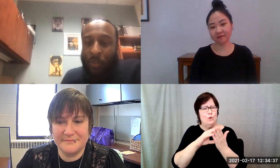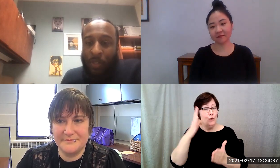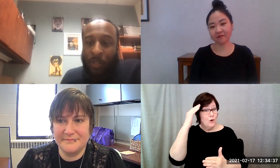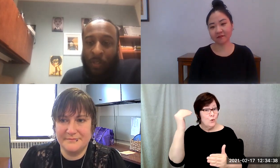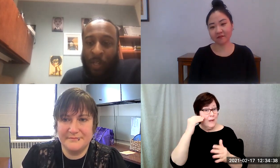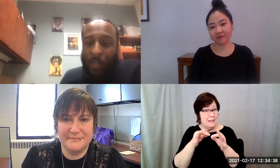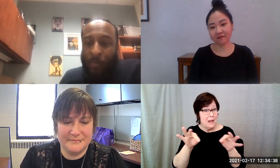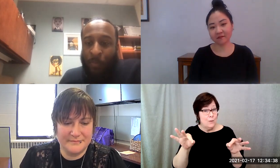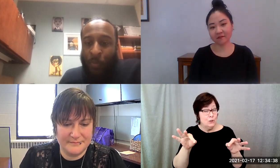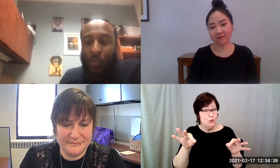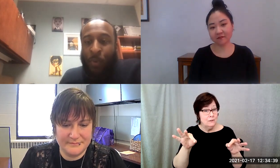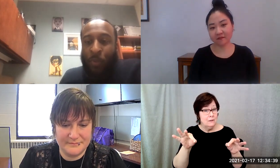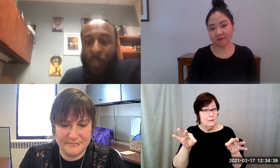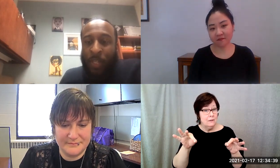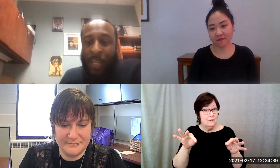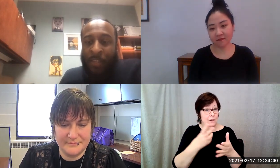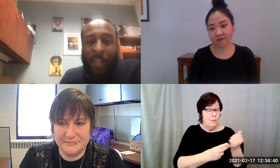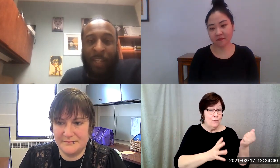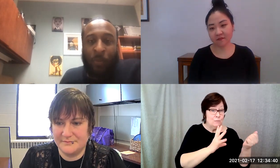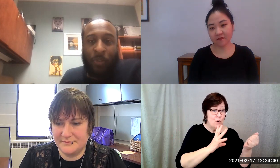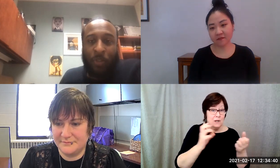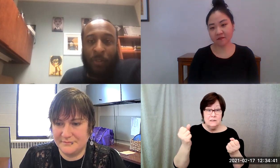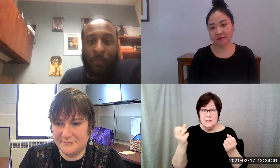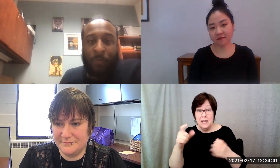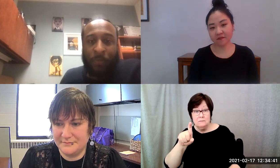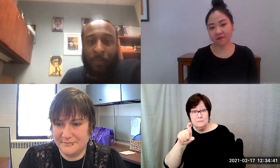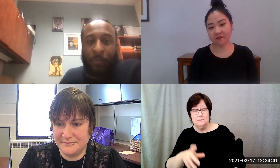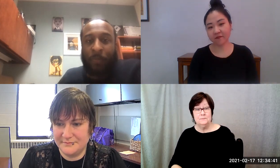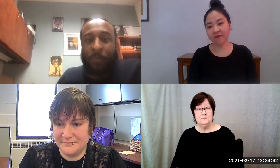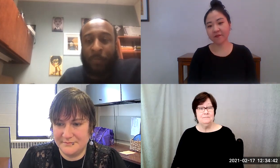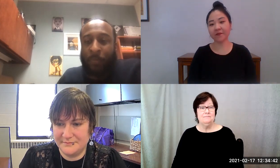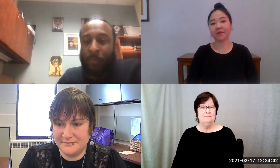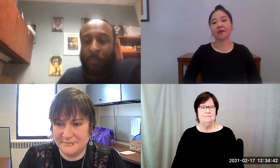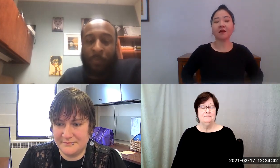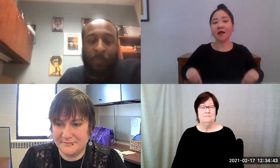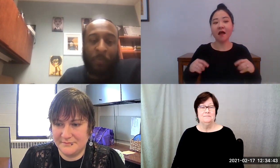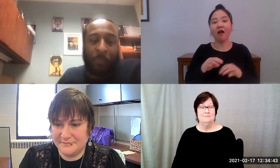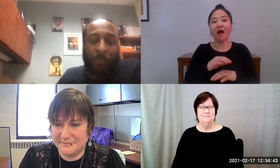language, both spoken and sign language?